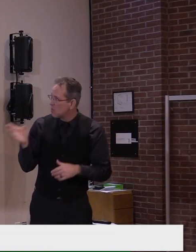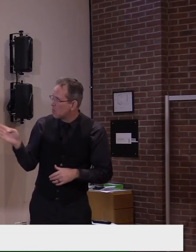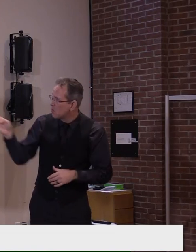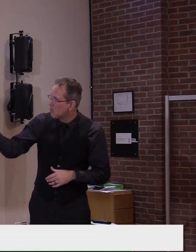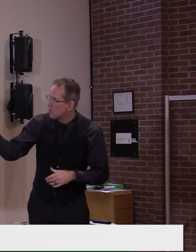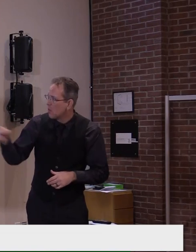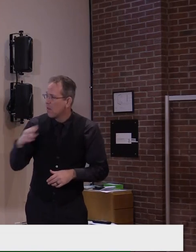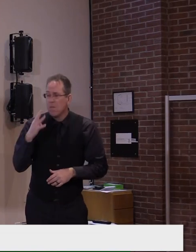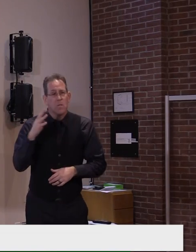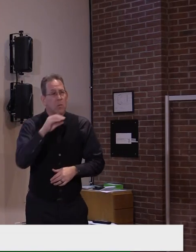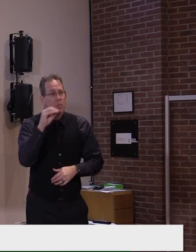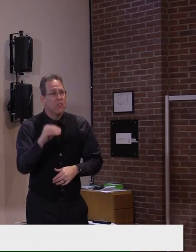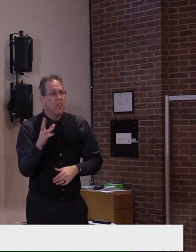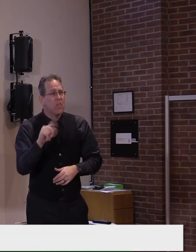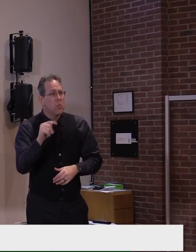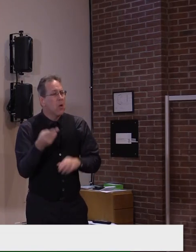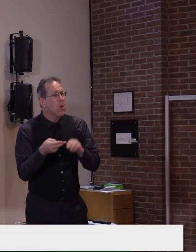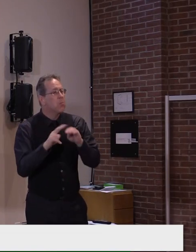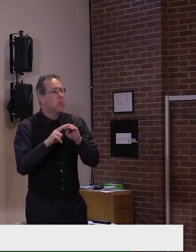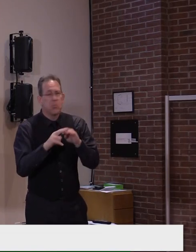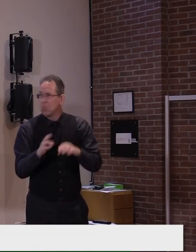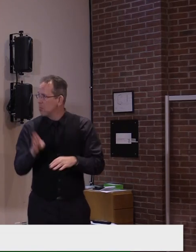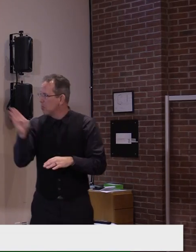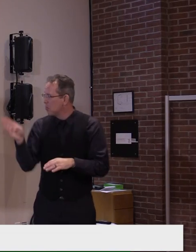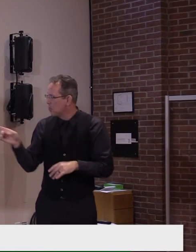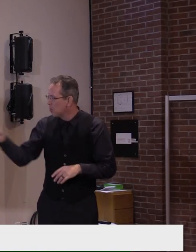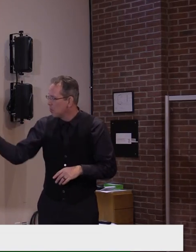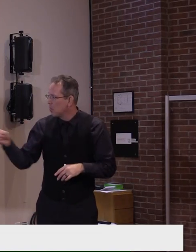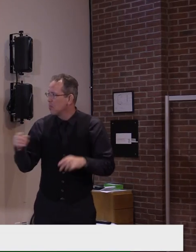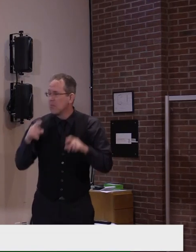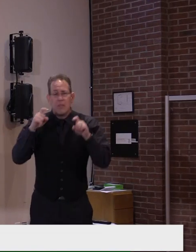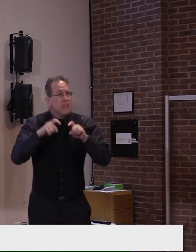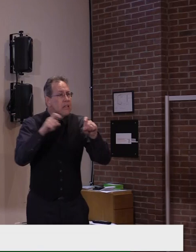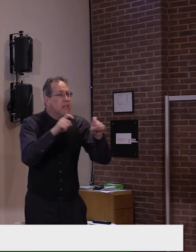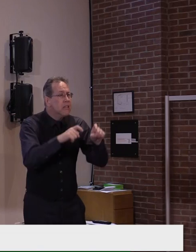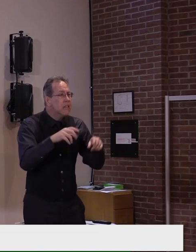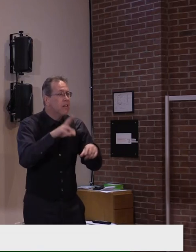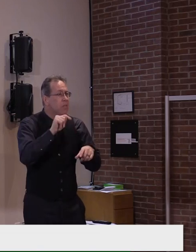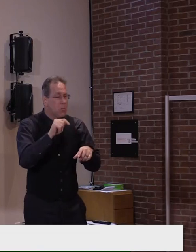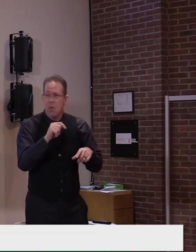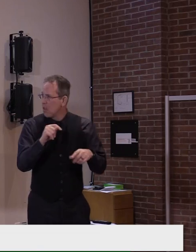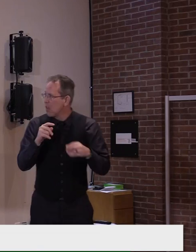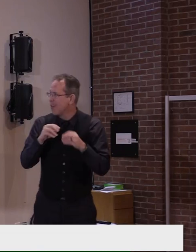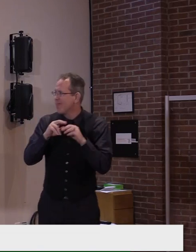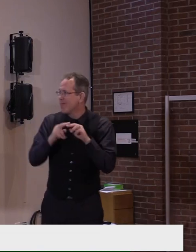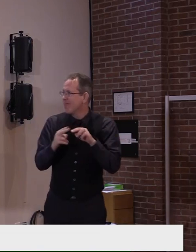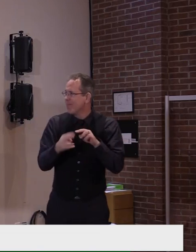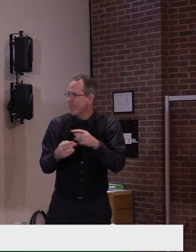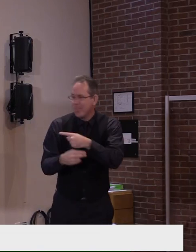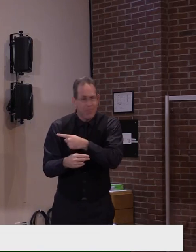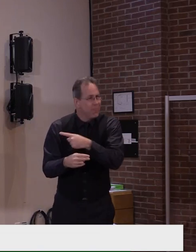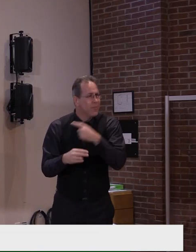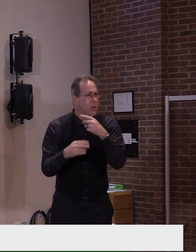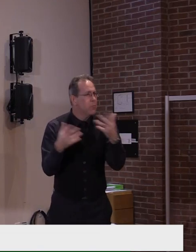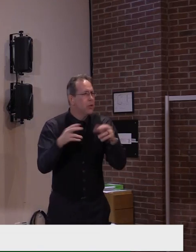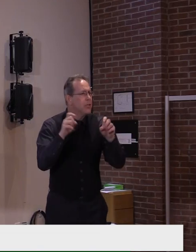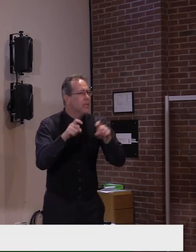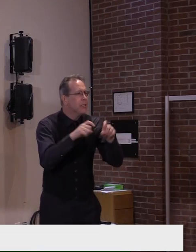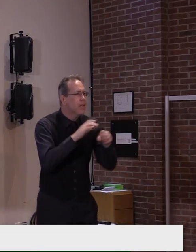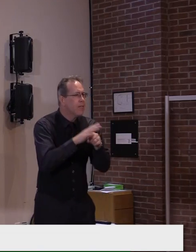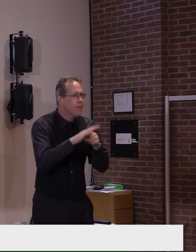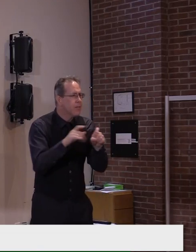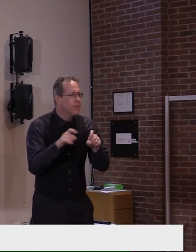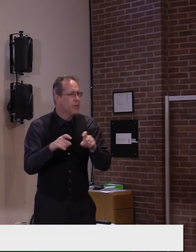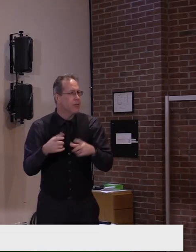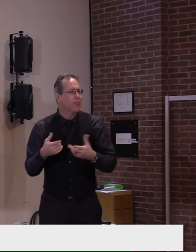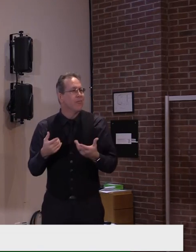case even though testing has been down about 18%. That's driven our positivity rate up this week. We're up